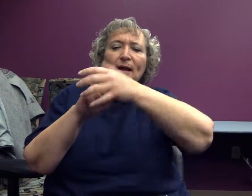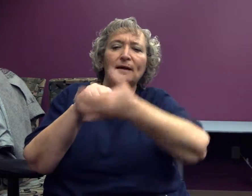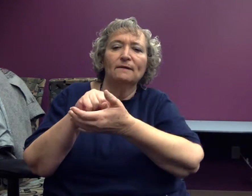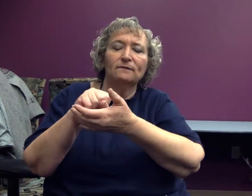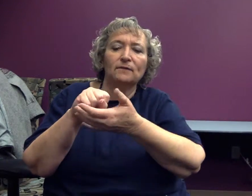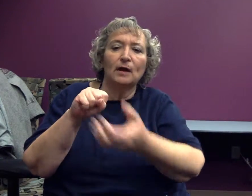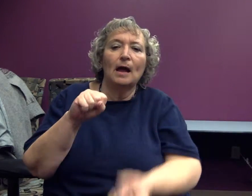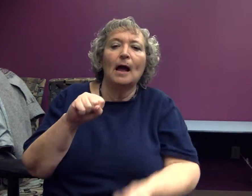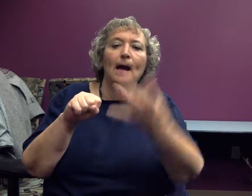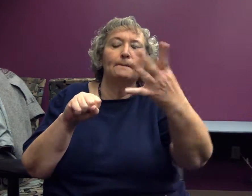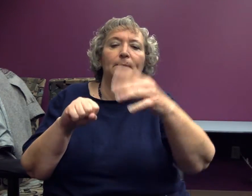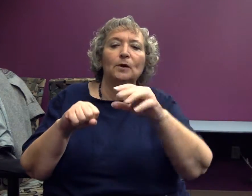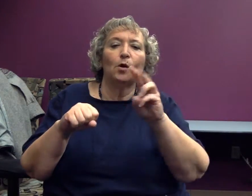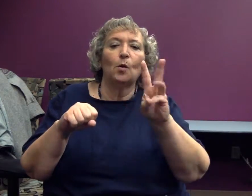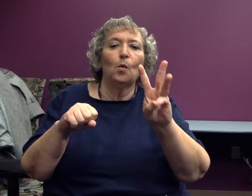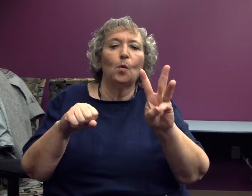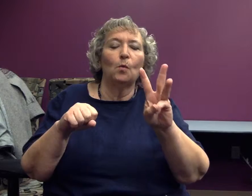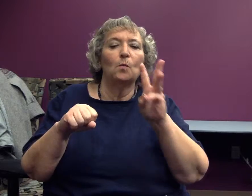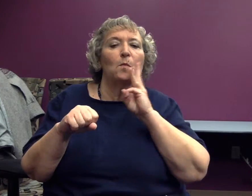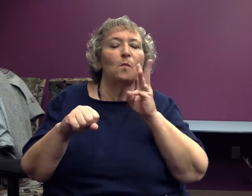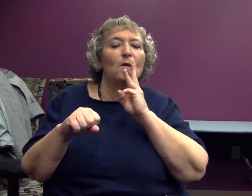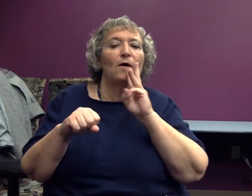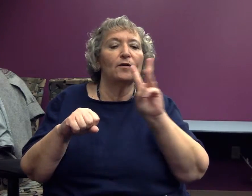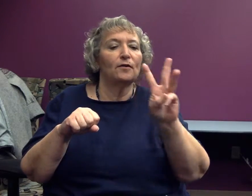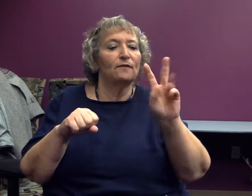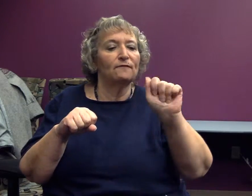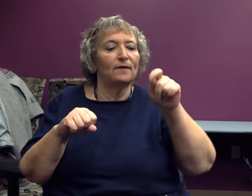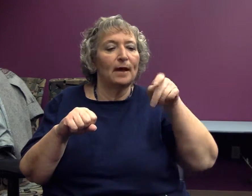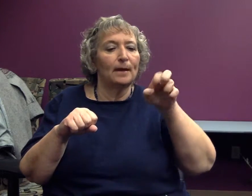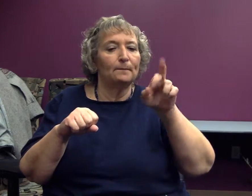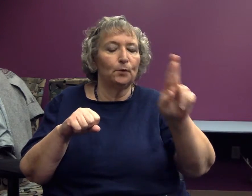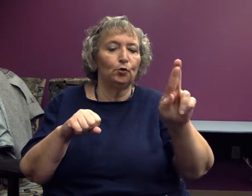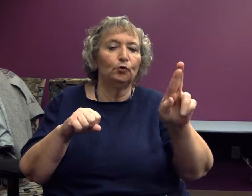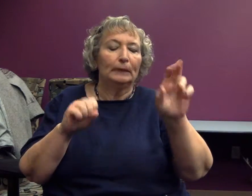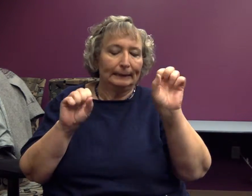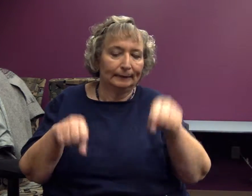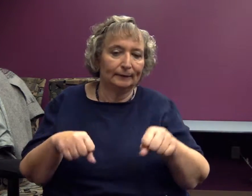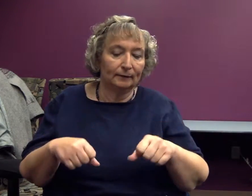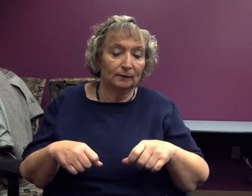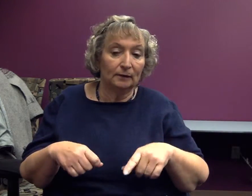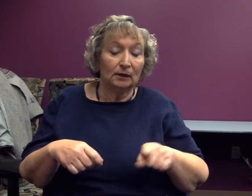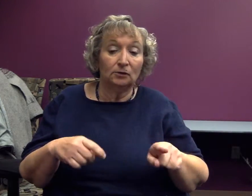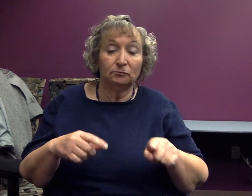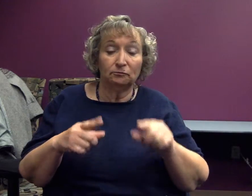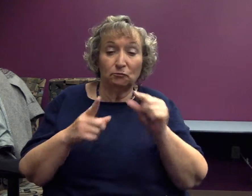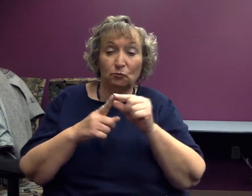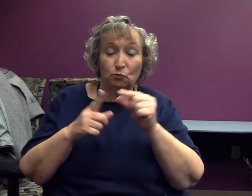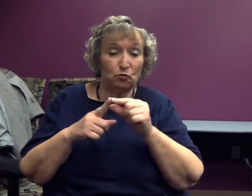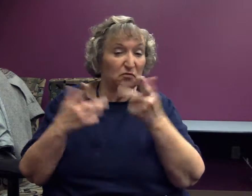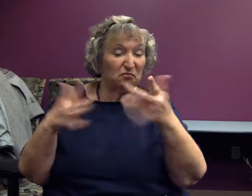Term you're all familiar with, you've heard several times, I'm sure, humidity. Very simply put,